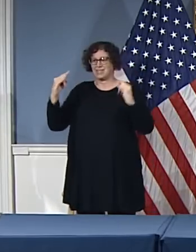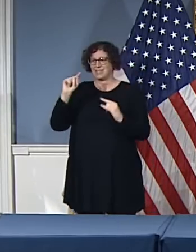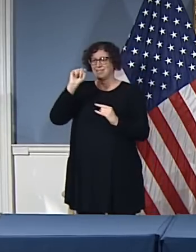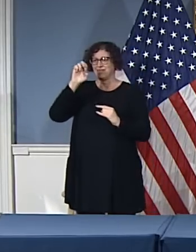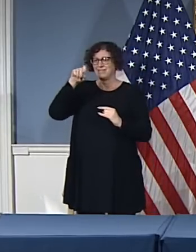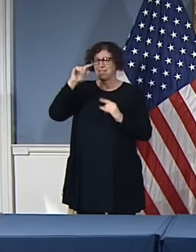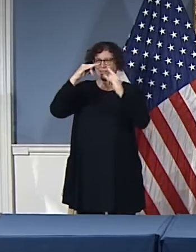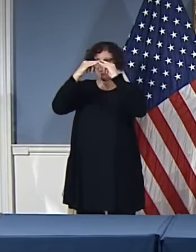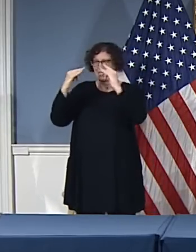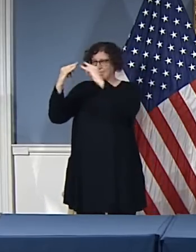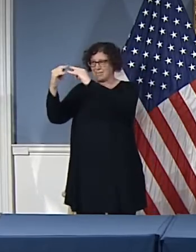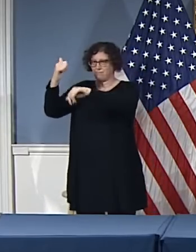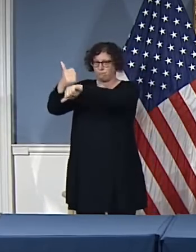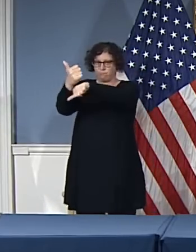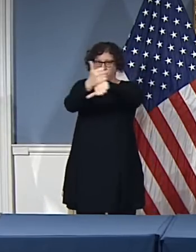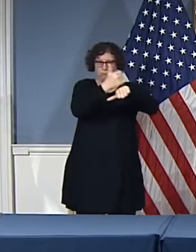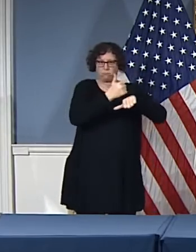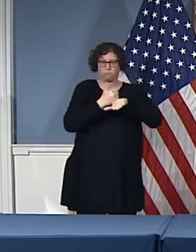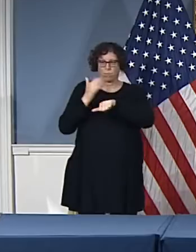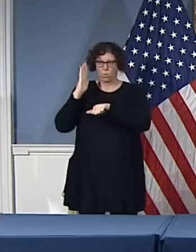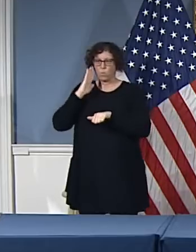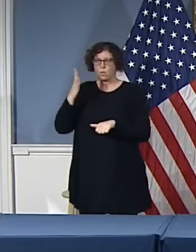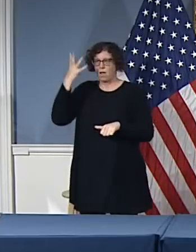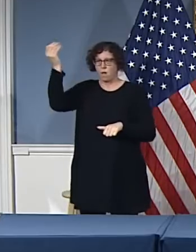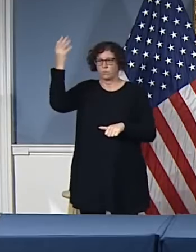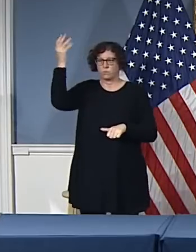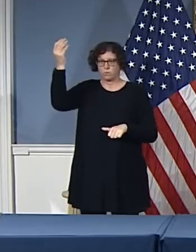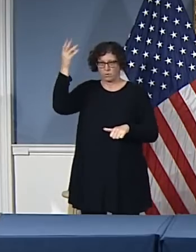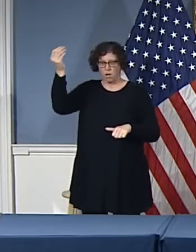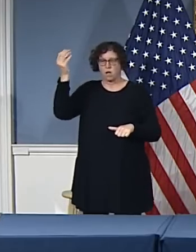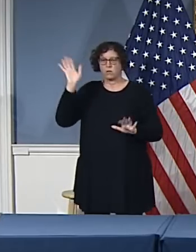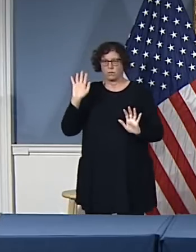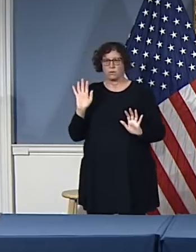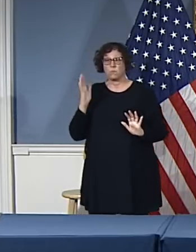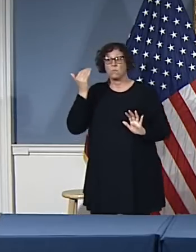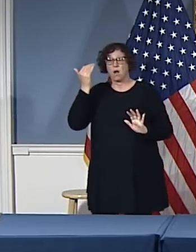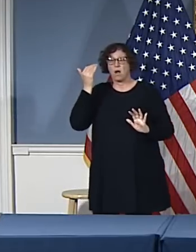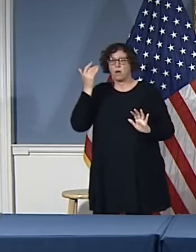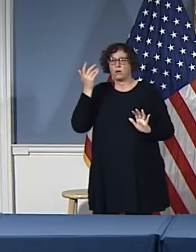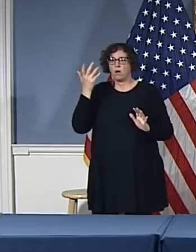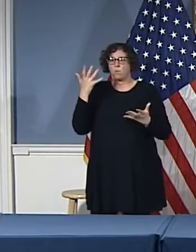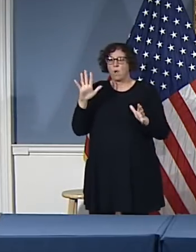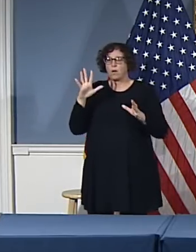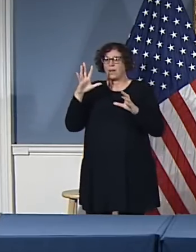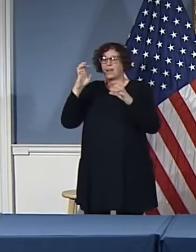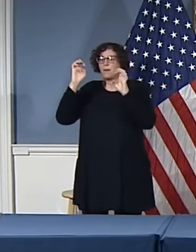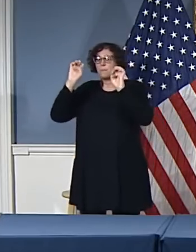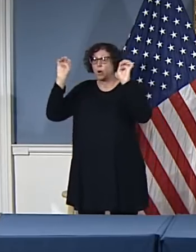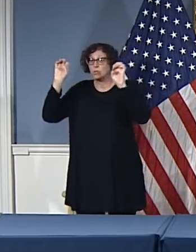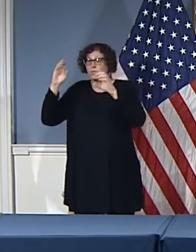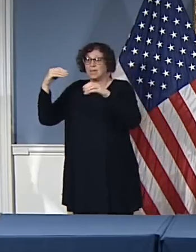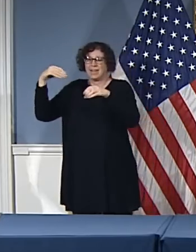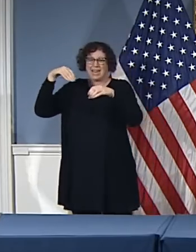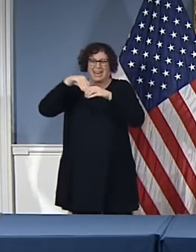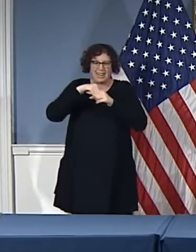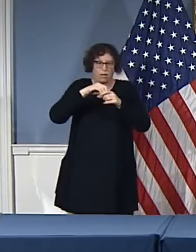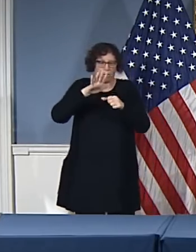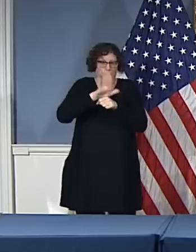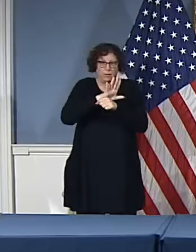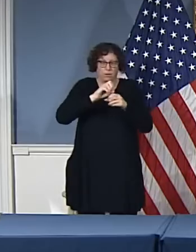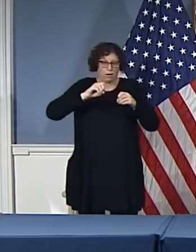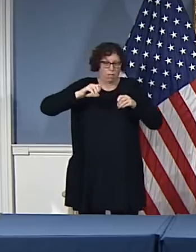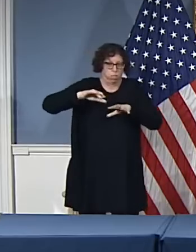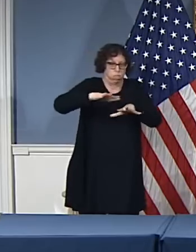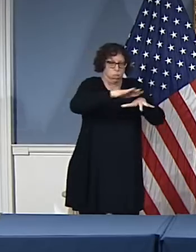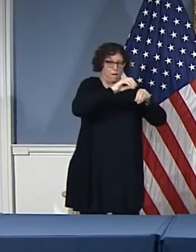was at Elmhurst and the tent that was already at Lincoln. Jacoby had the other model, and that's changing to